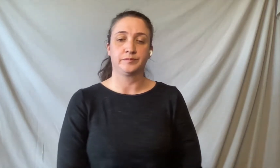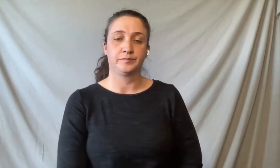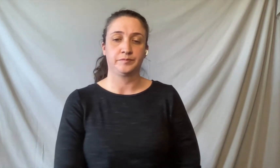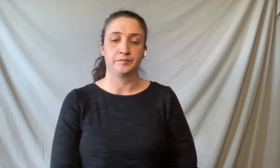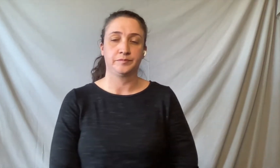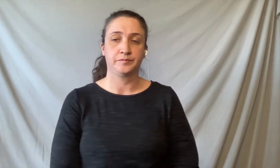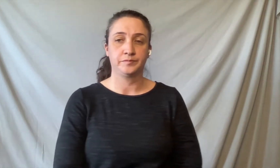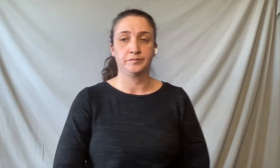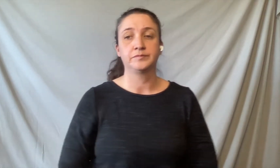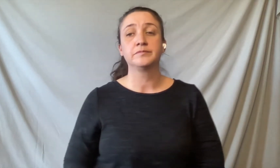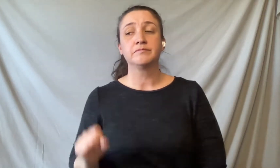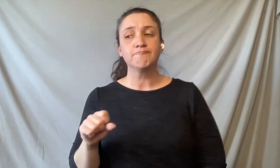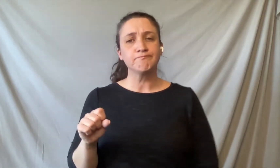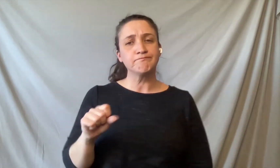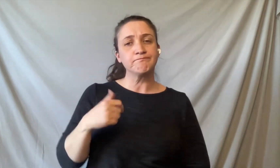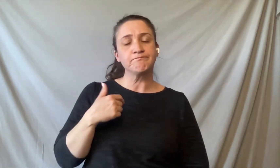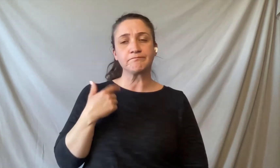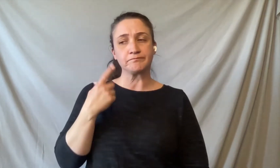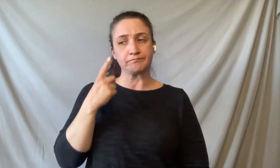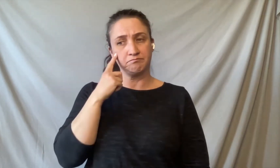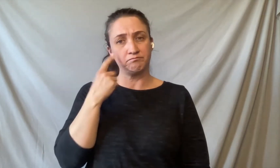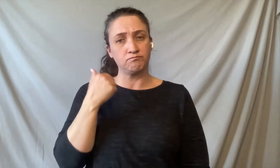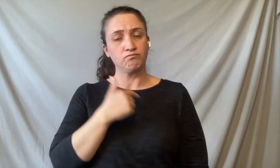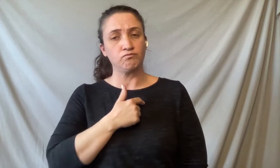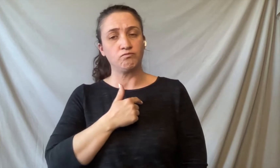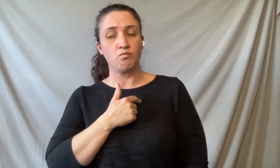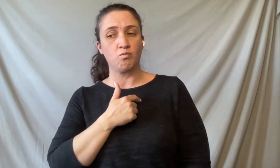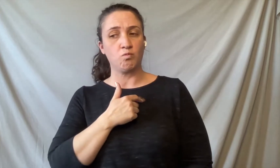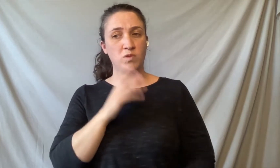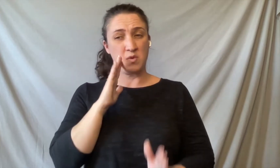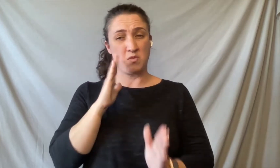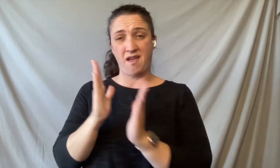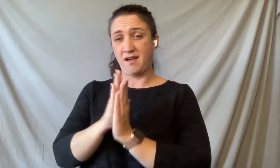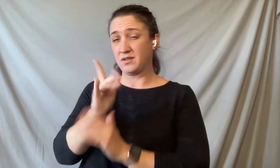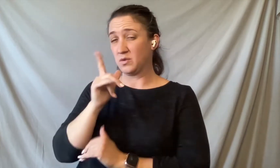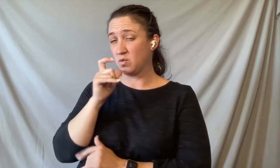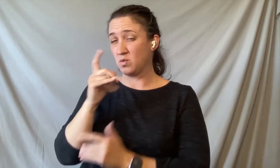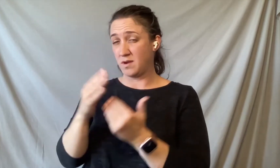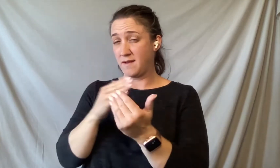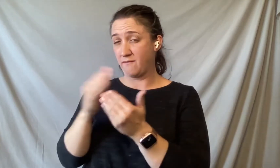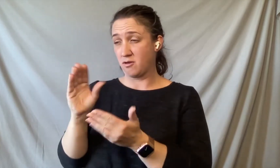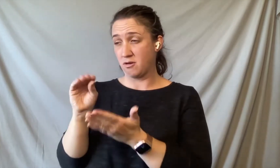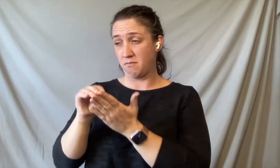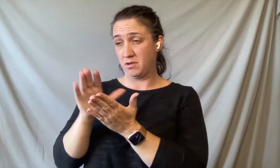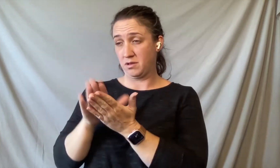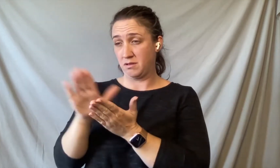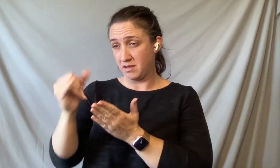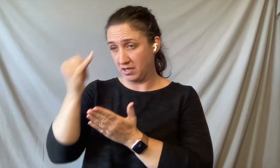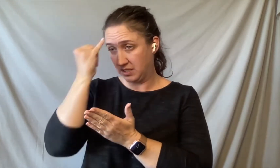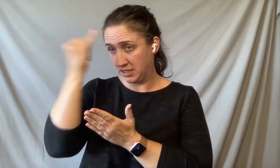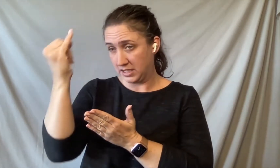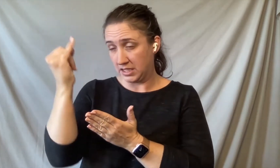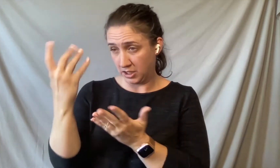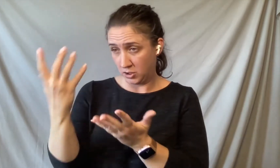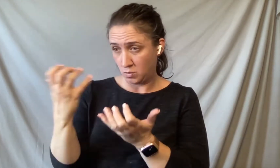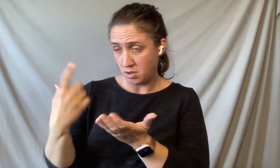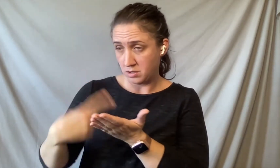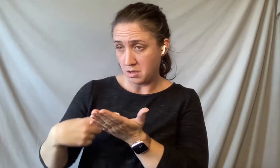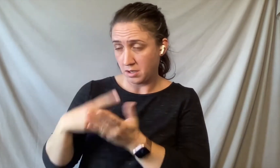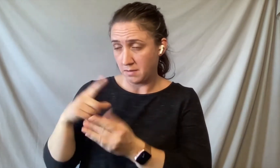Yeah, I think we might ask whomever had put that idea into the idea sheet if they would like to speak to those